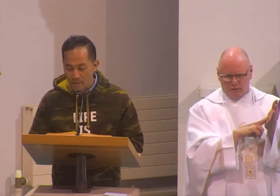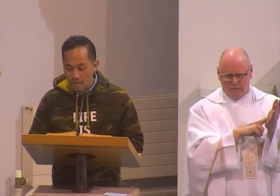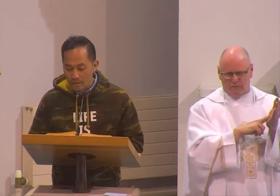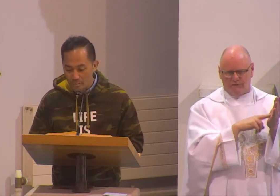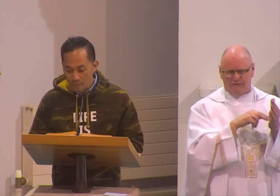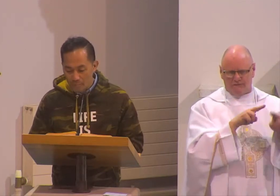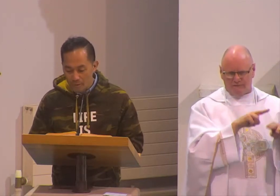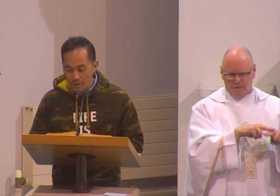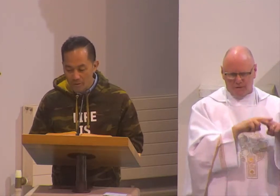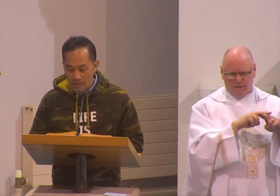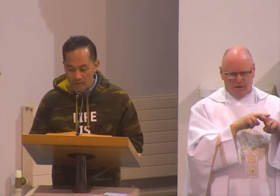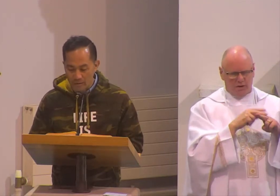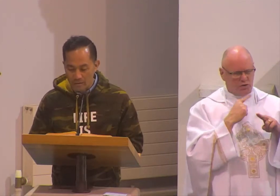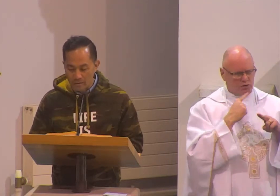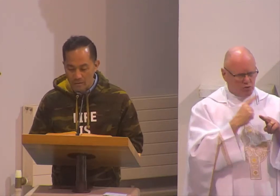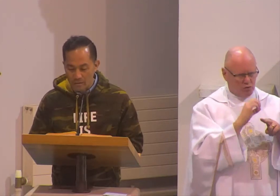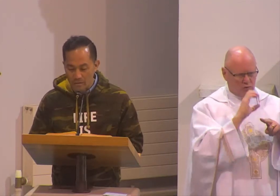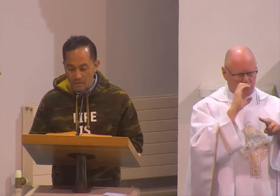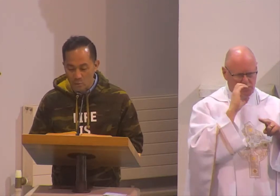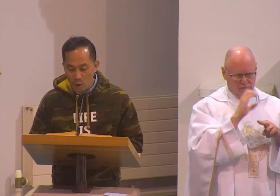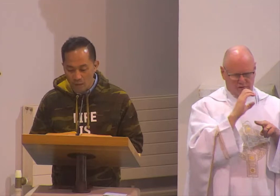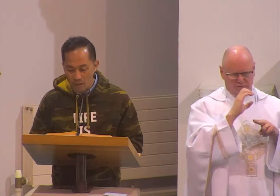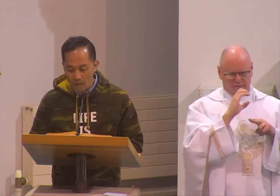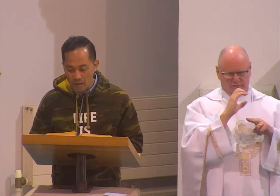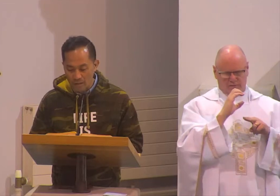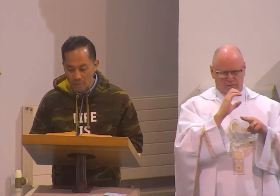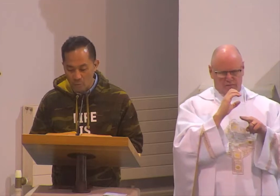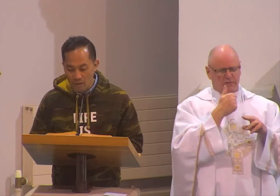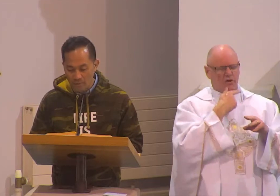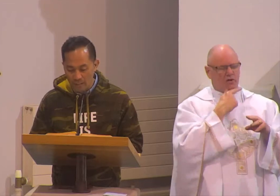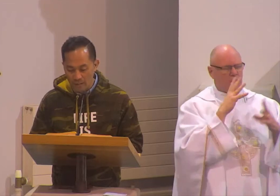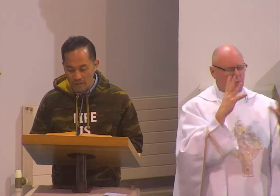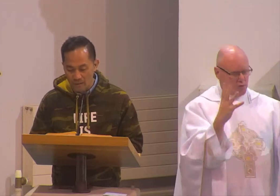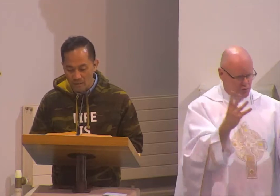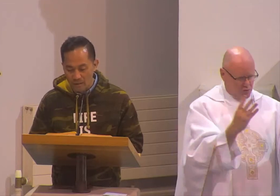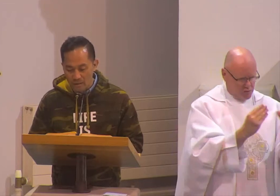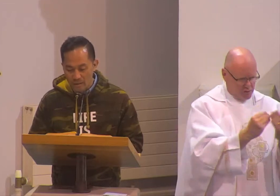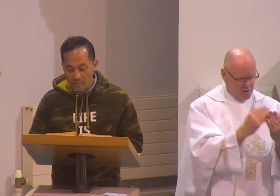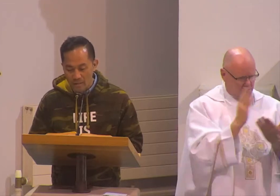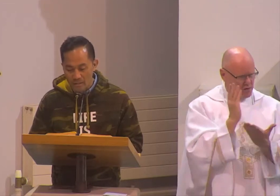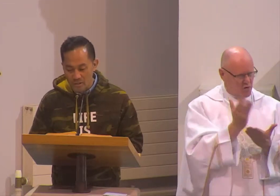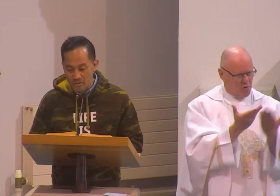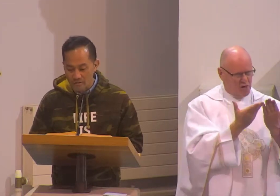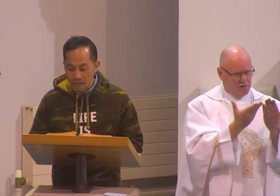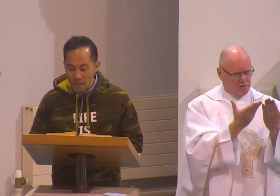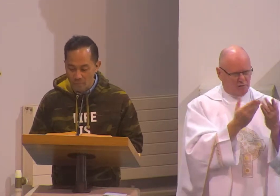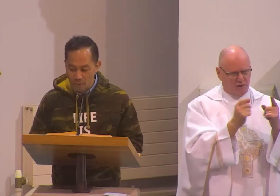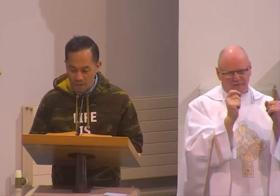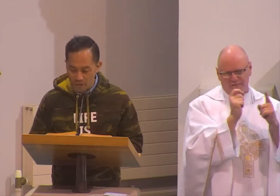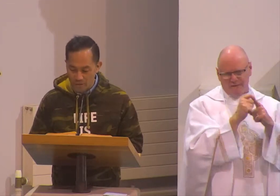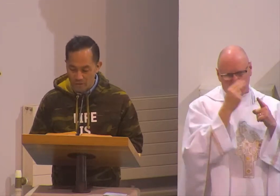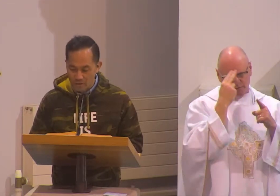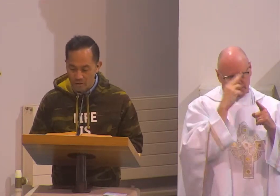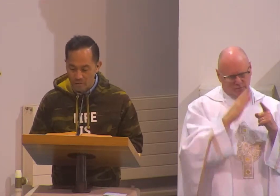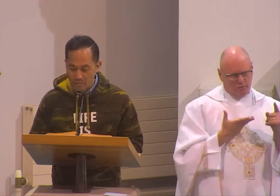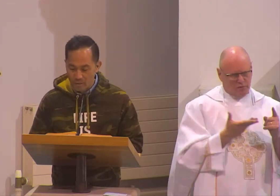The people united in welcoming the message Philip preached,